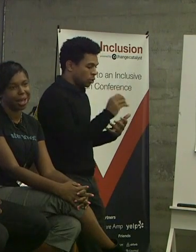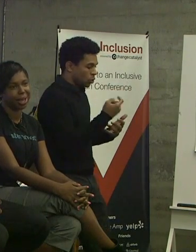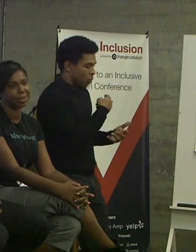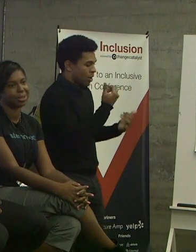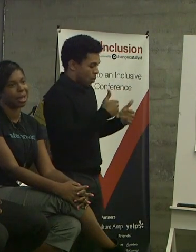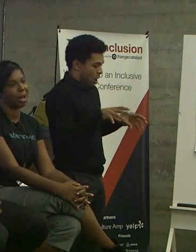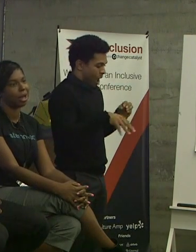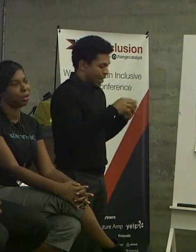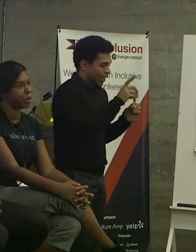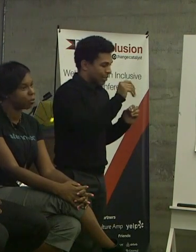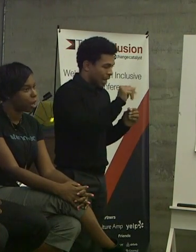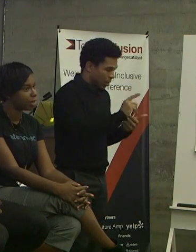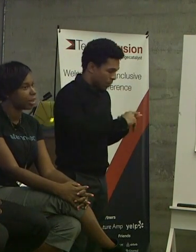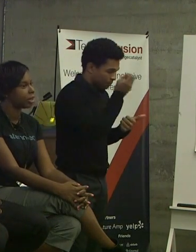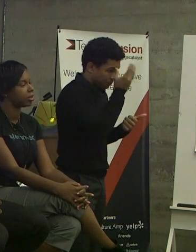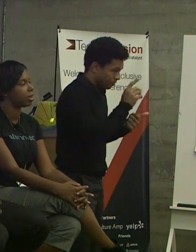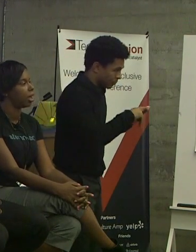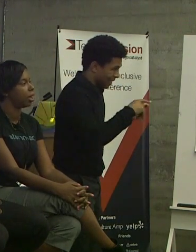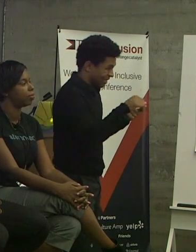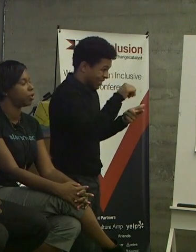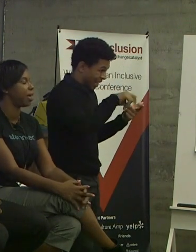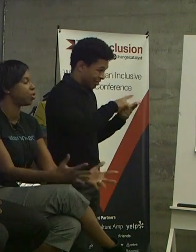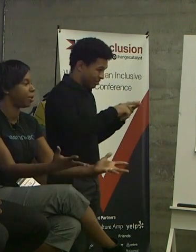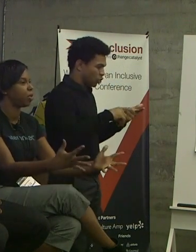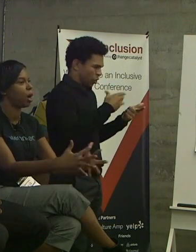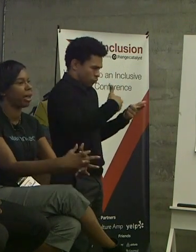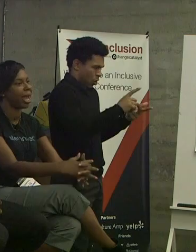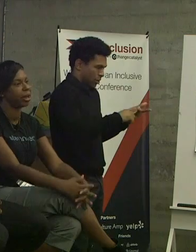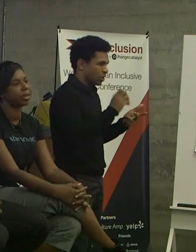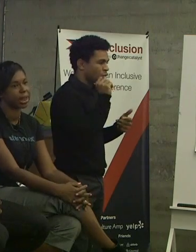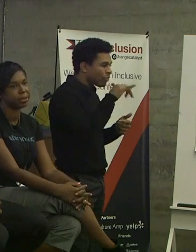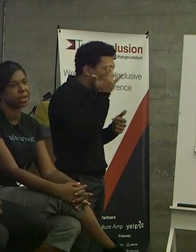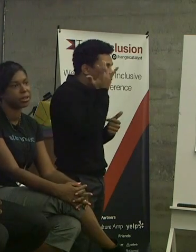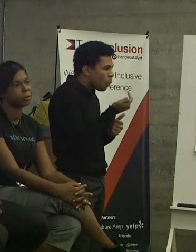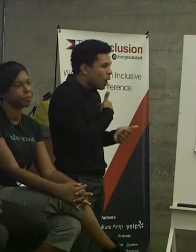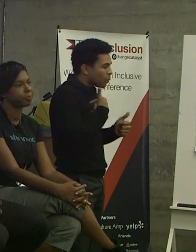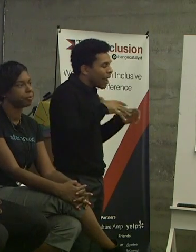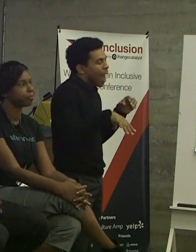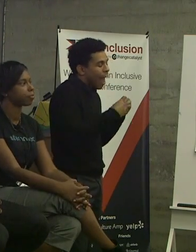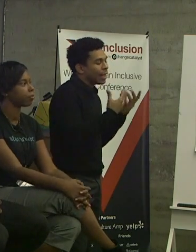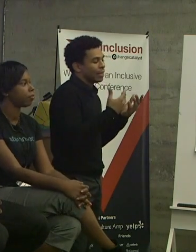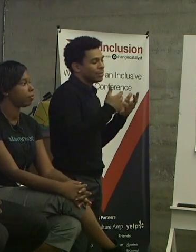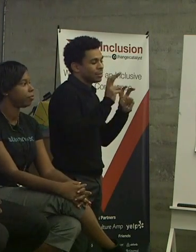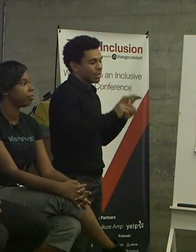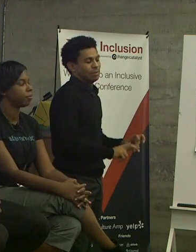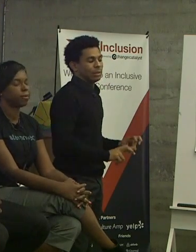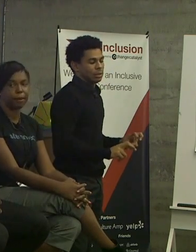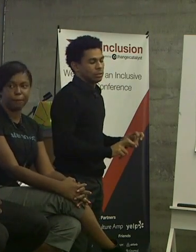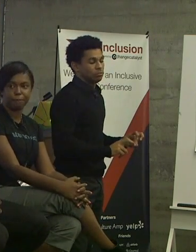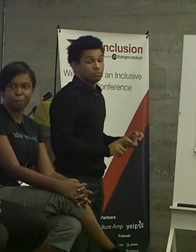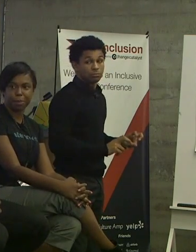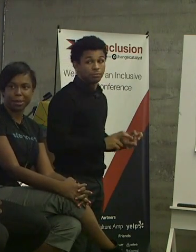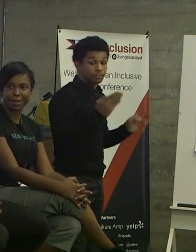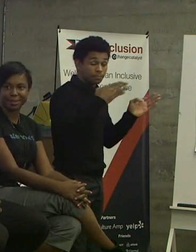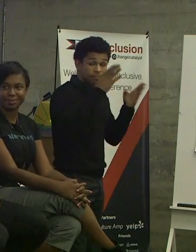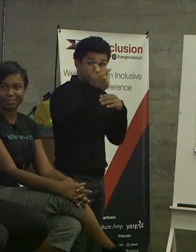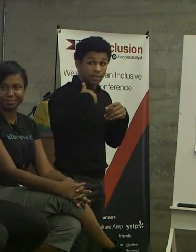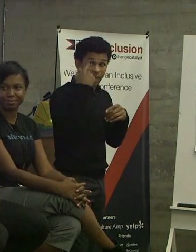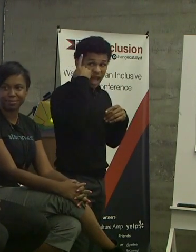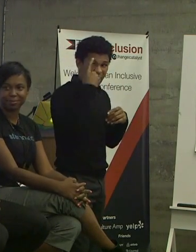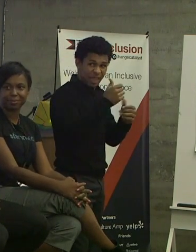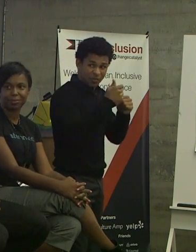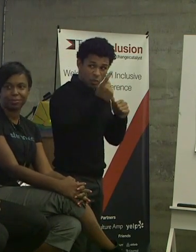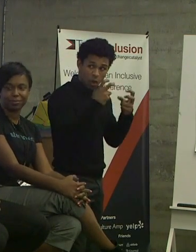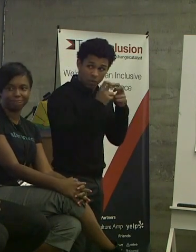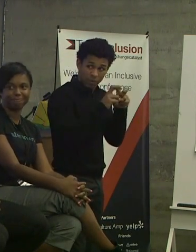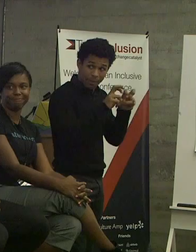and science to this process. So that's the reason why we added assessments. Awesome. And I think everyone on this panel thinks a lot